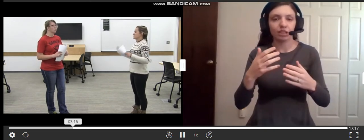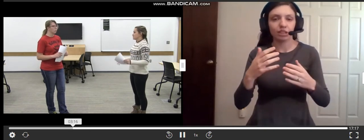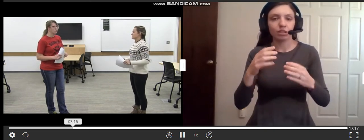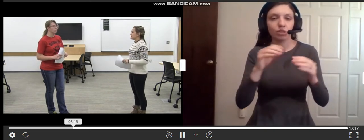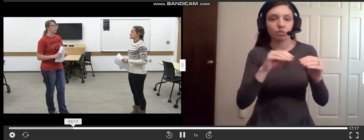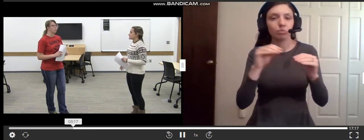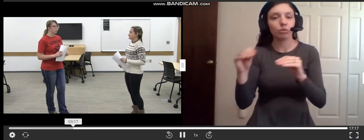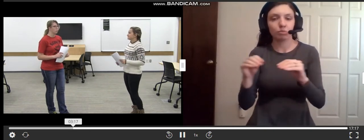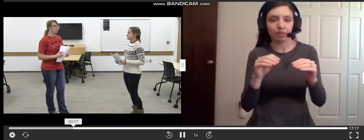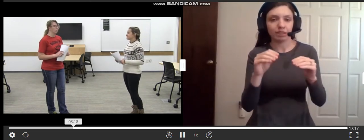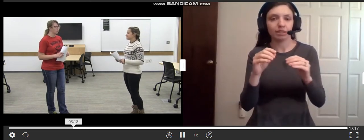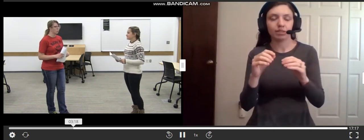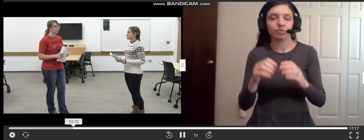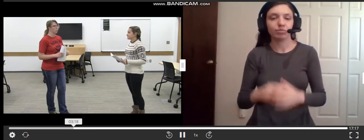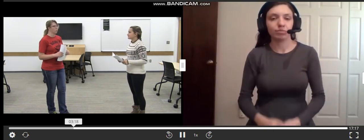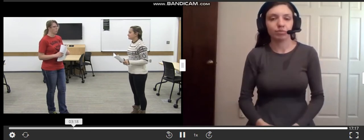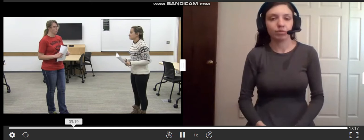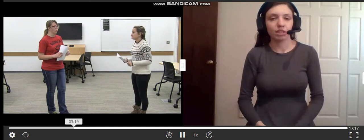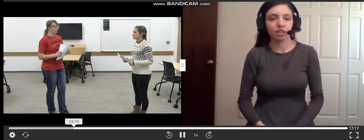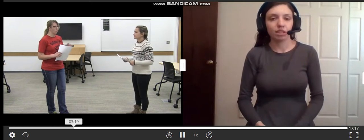your movements.